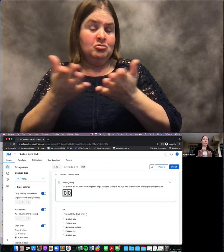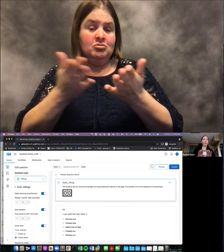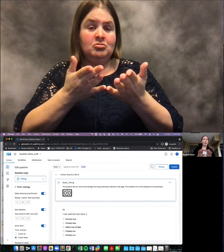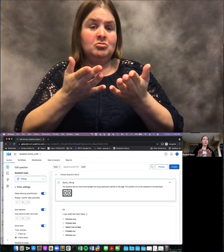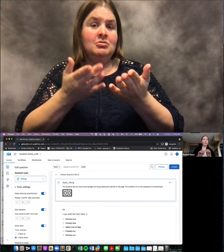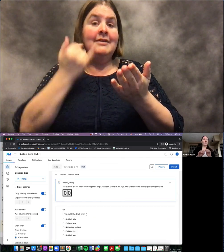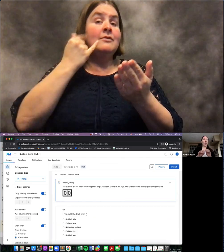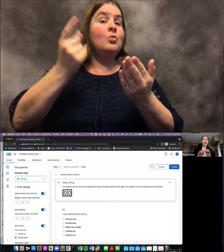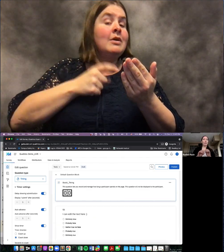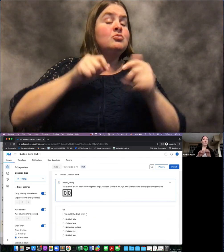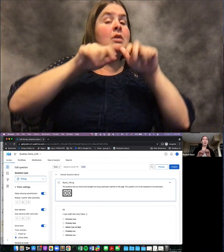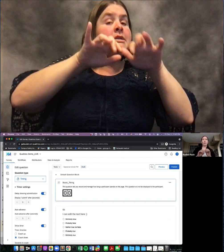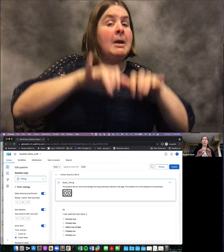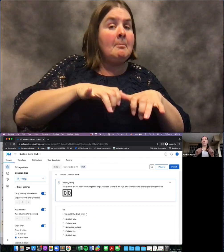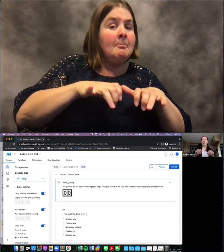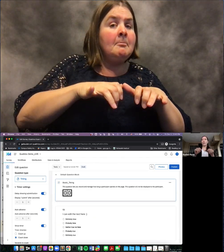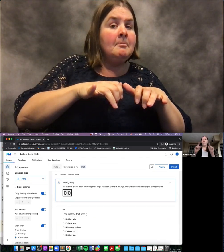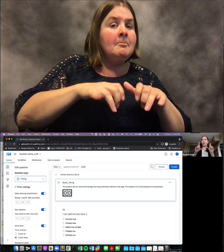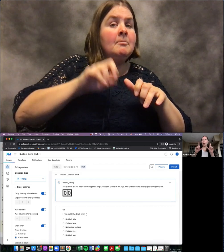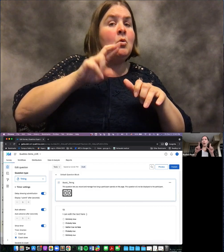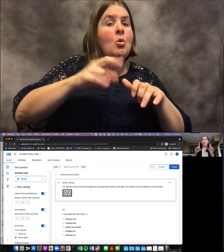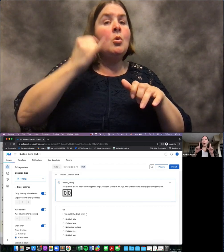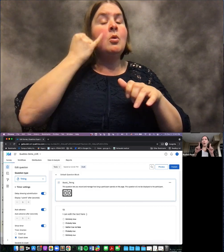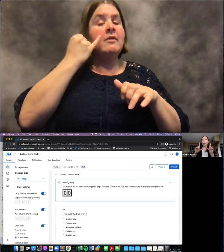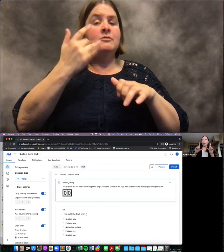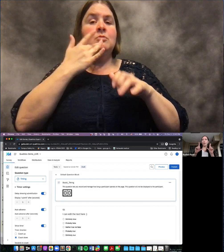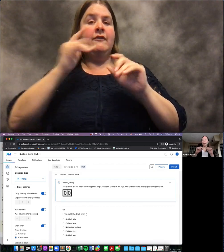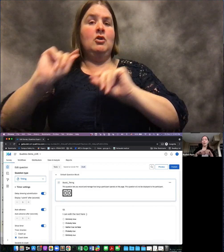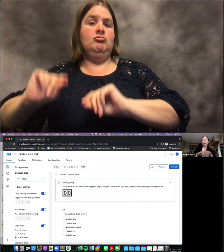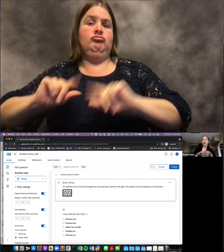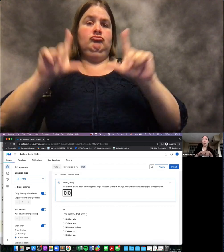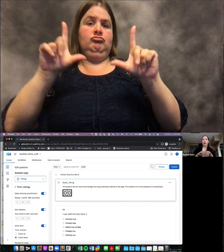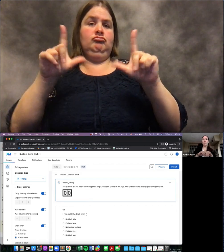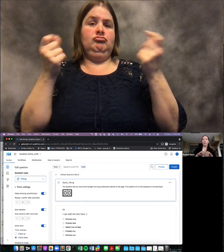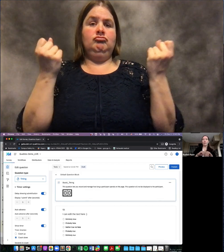either type into the chat, or if you want to come up,